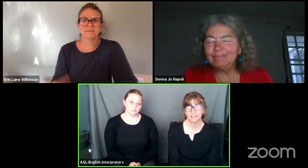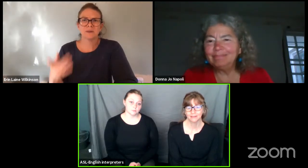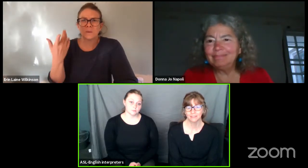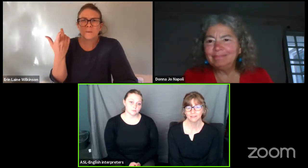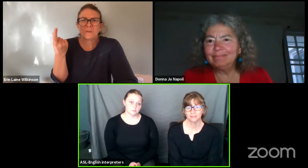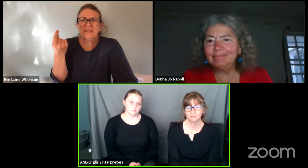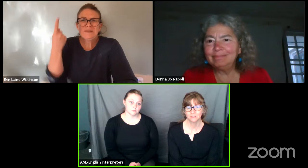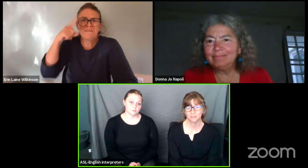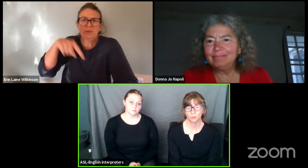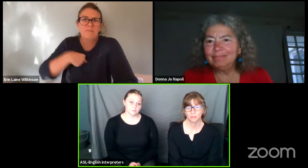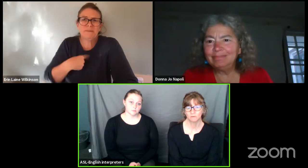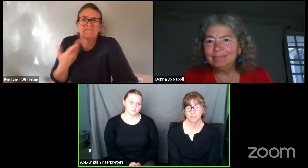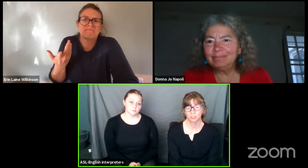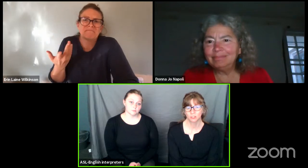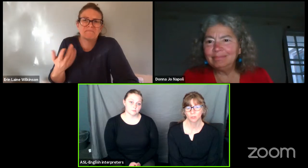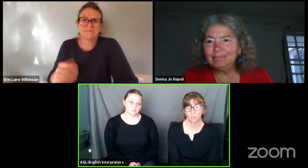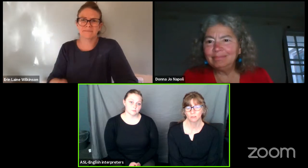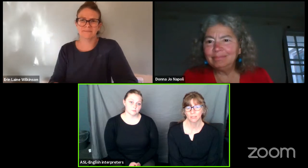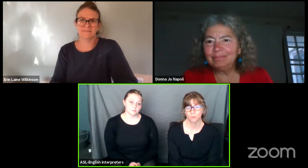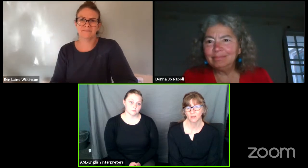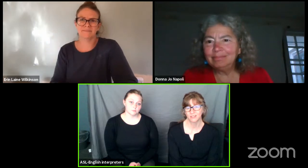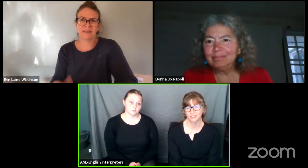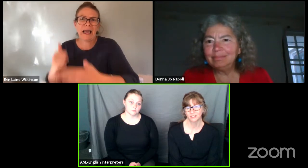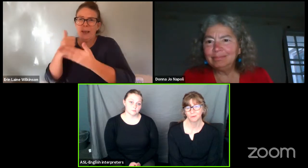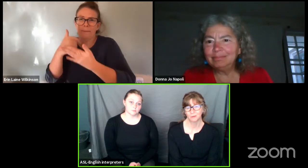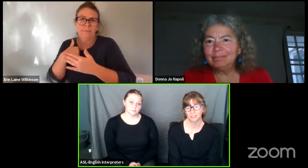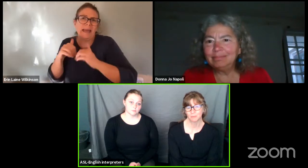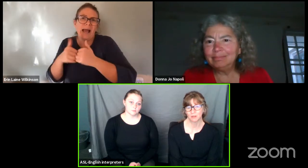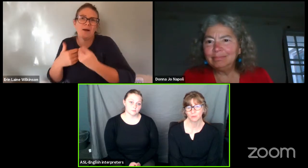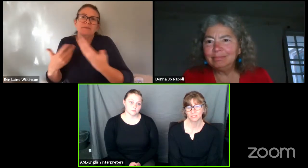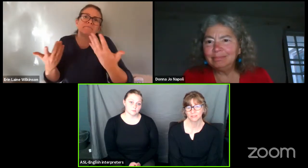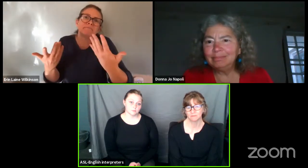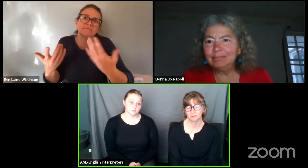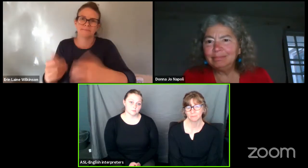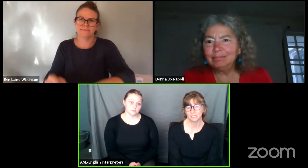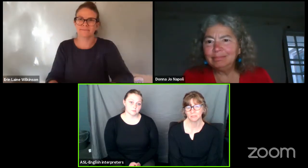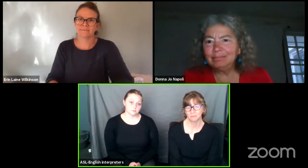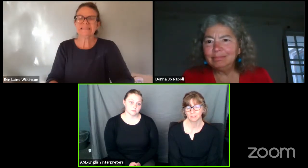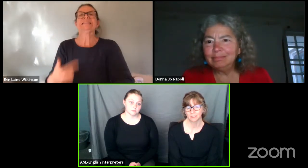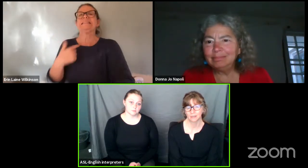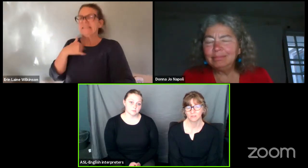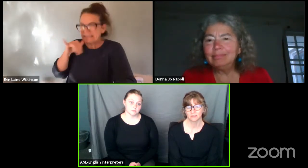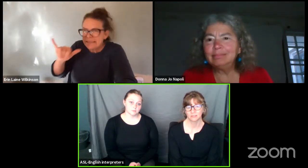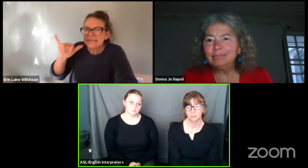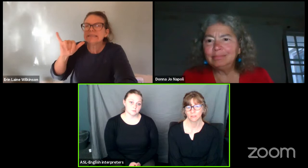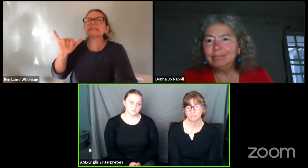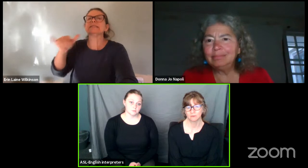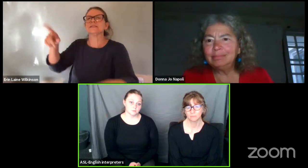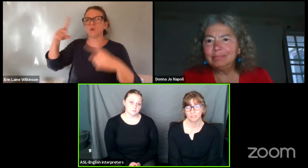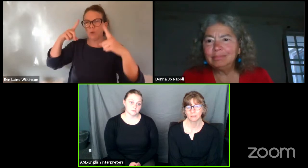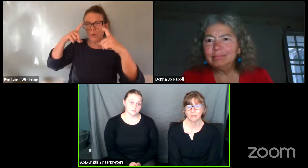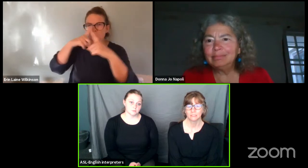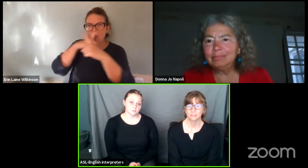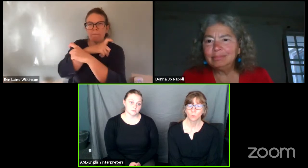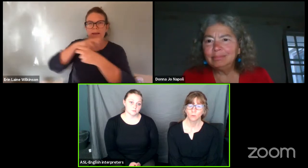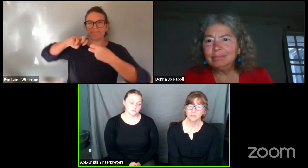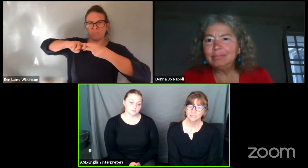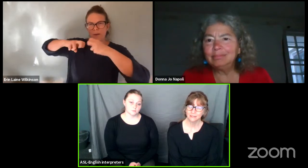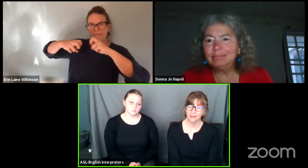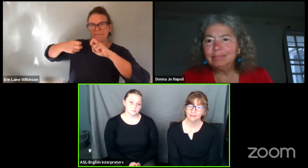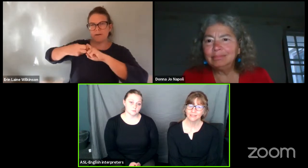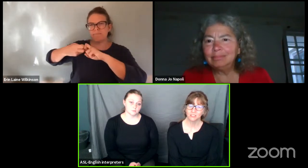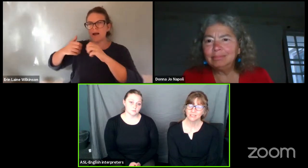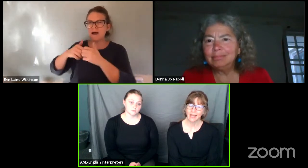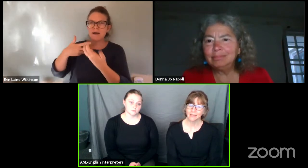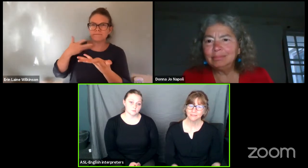And then I get this sort of like shrug, like, why should I bother? What's in it for me? How is this going to benefit me? So when we